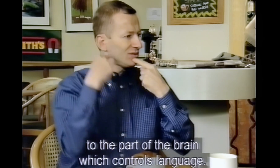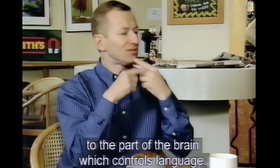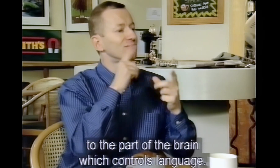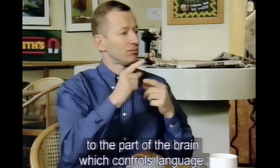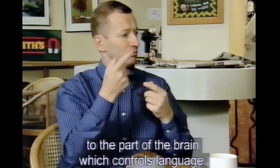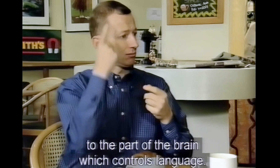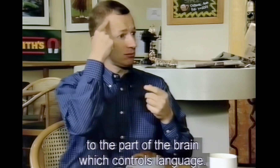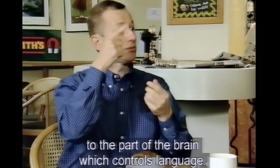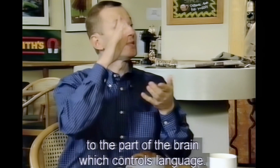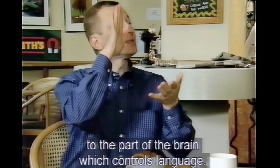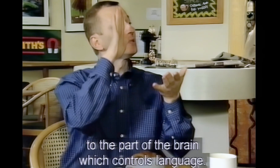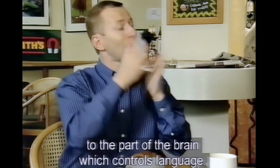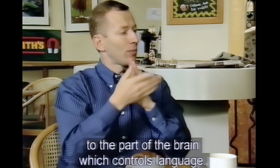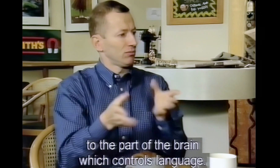the part of the brain that controls language.